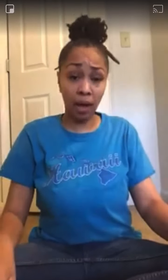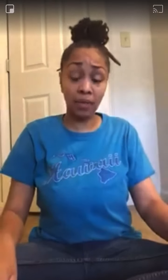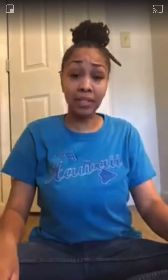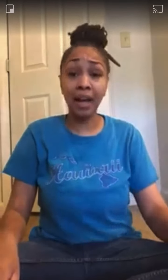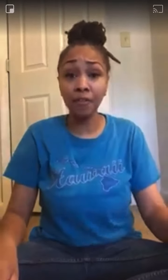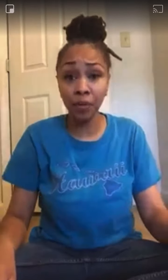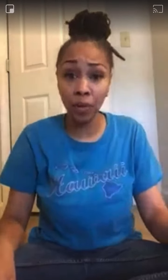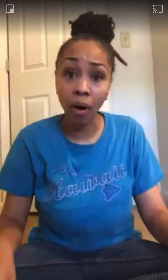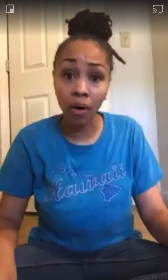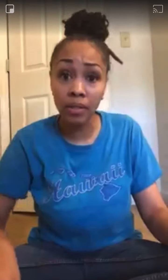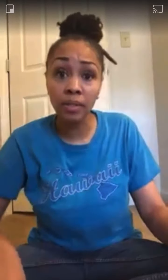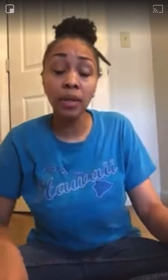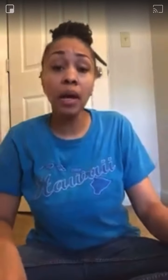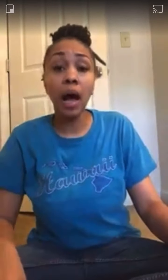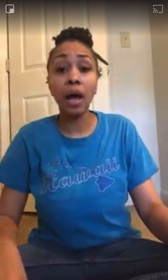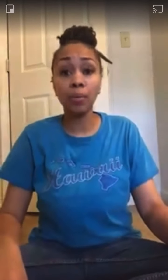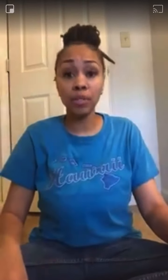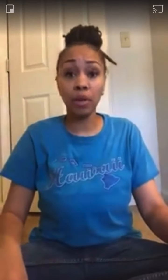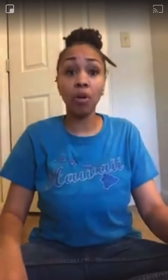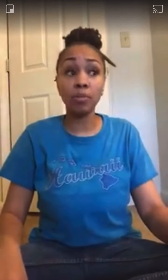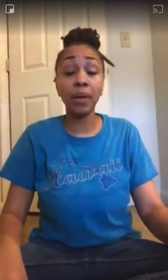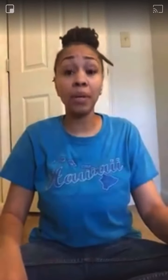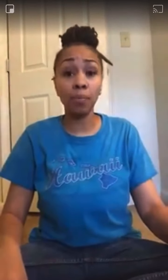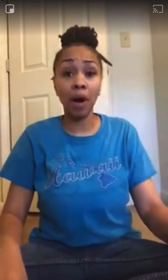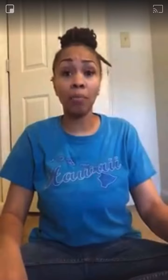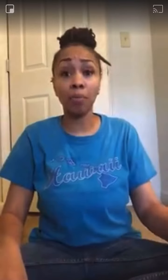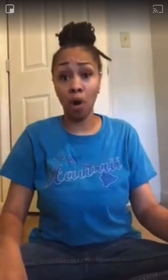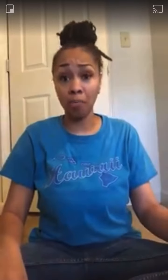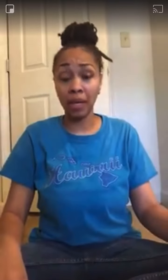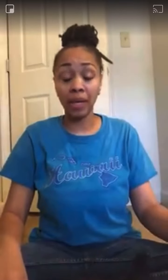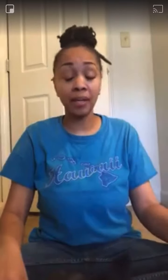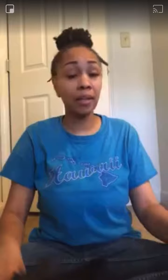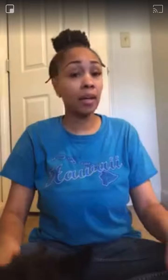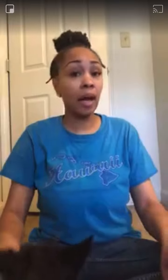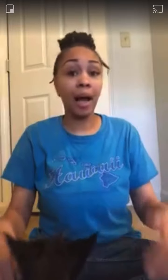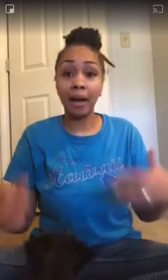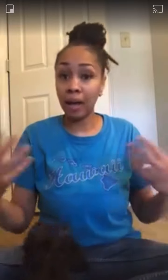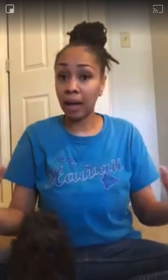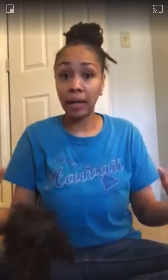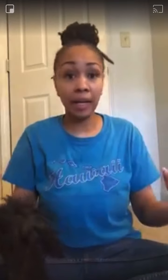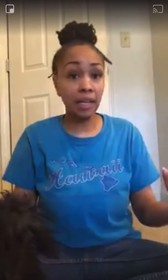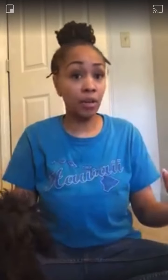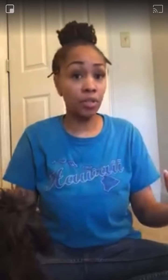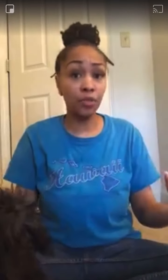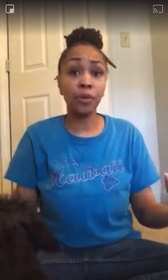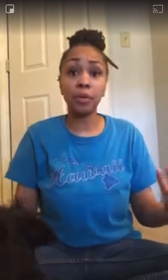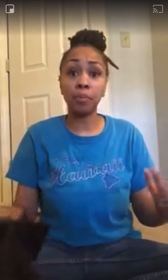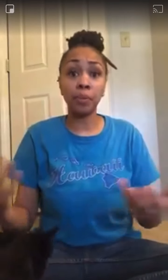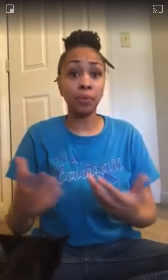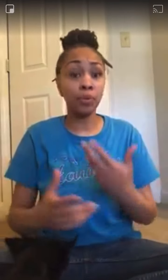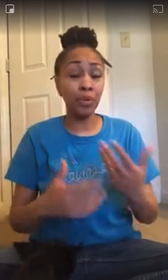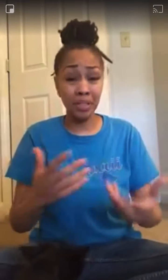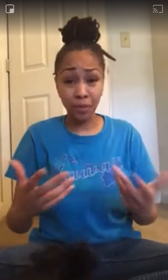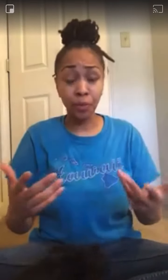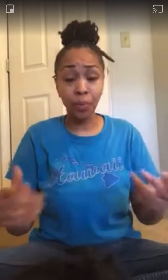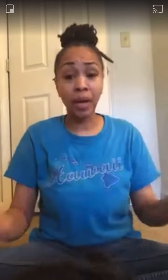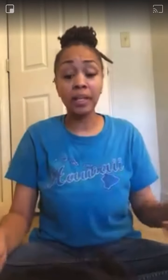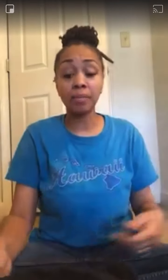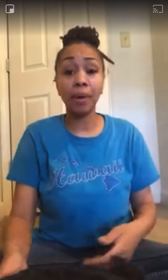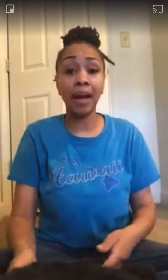The sign for lost, I was lost, but he brought me in. Again, I saw different people doing it different ways, but I